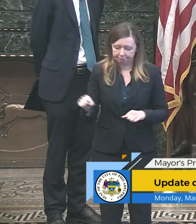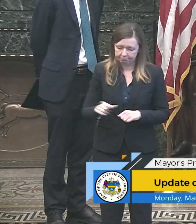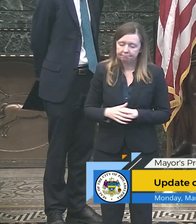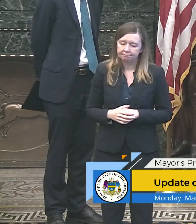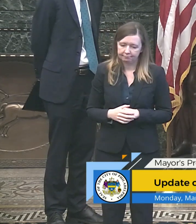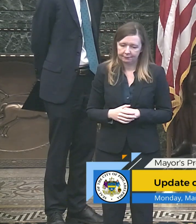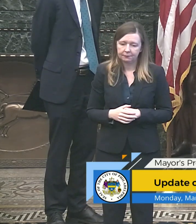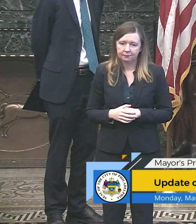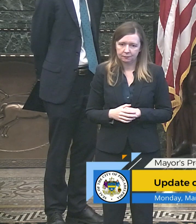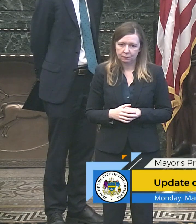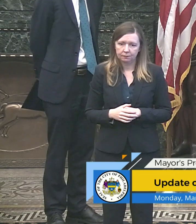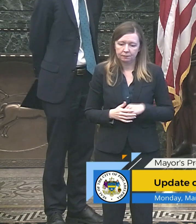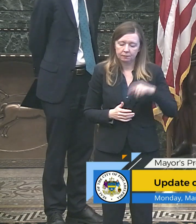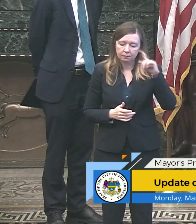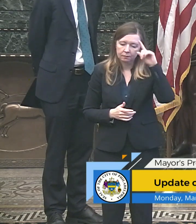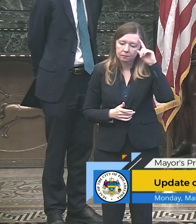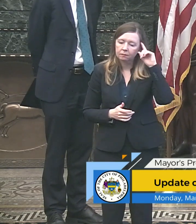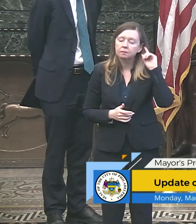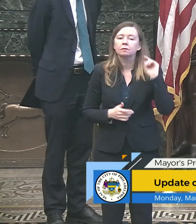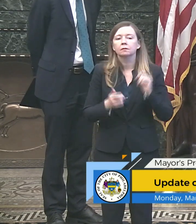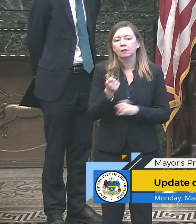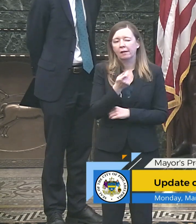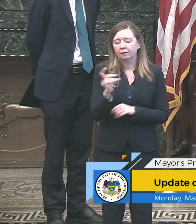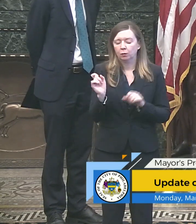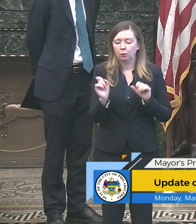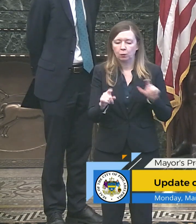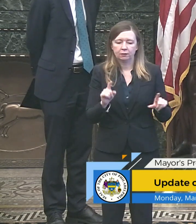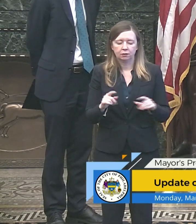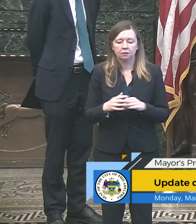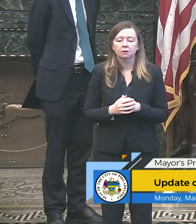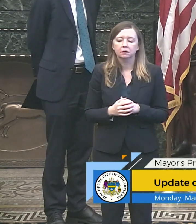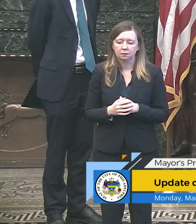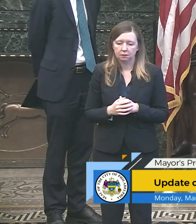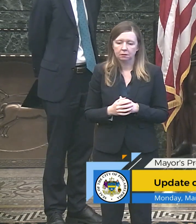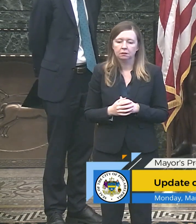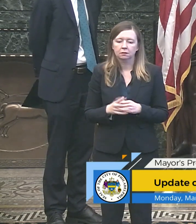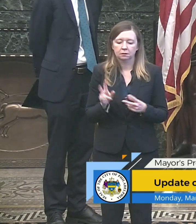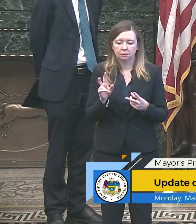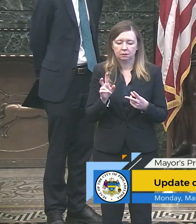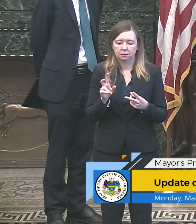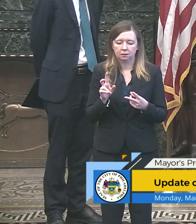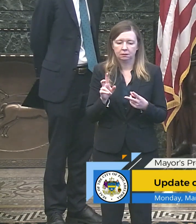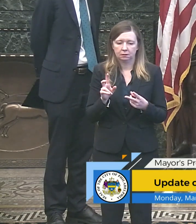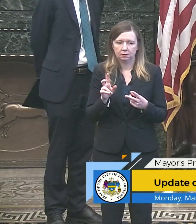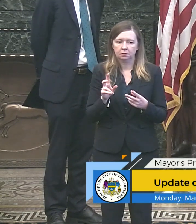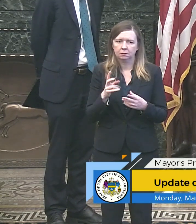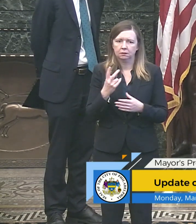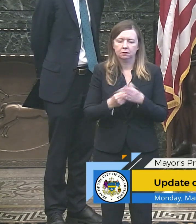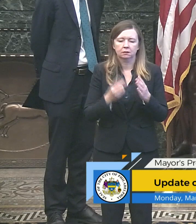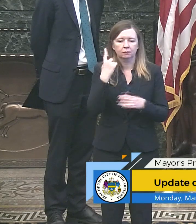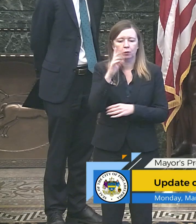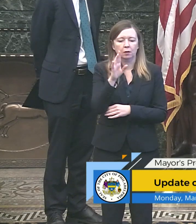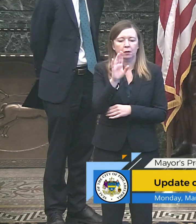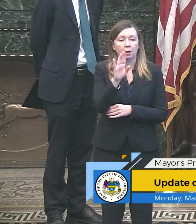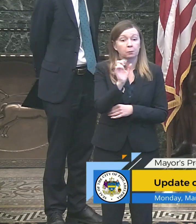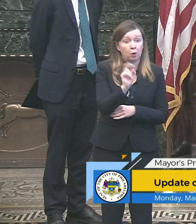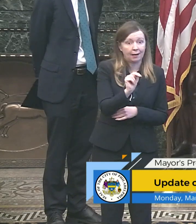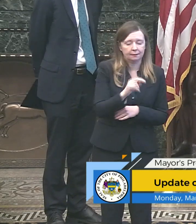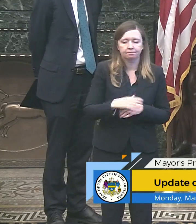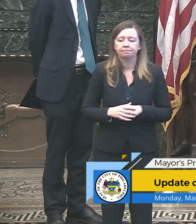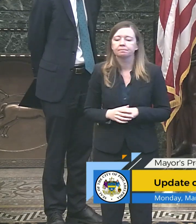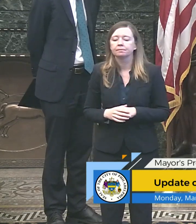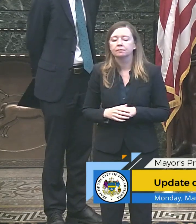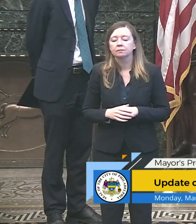Yes. Awesome. Okay, I have a couple questions, probably both for Brian. I'm wondering if you guys are